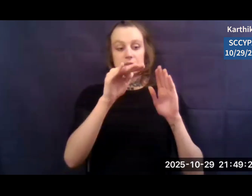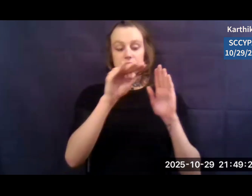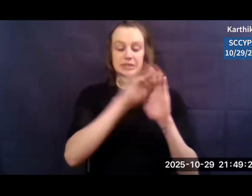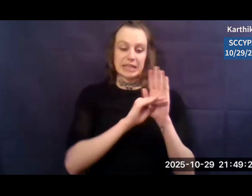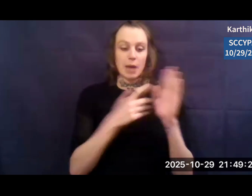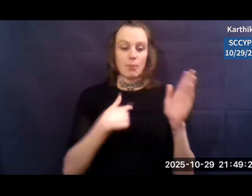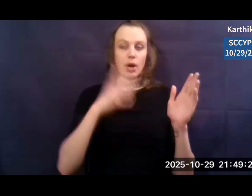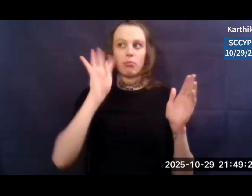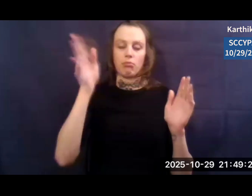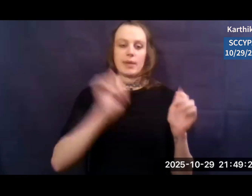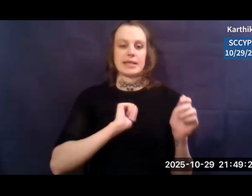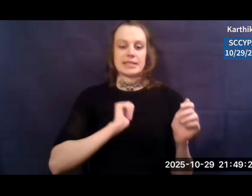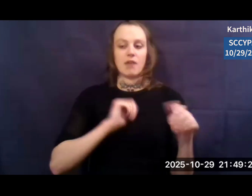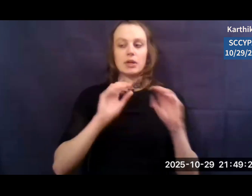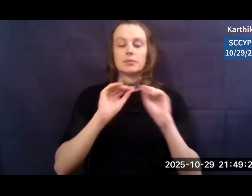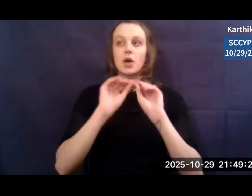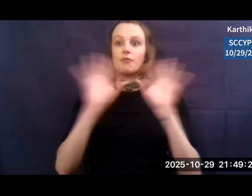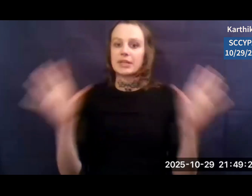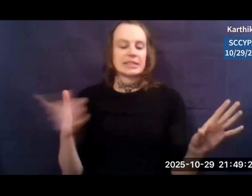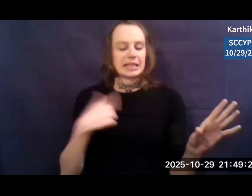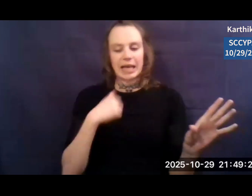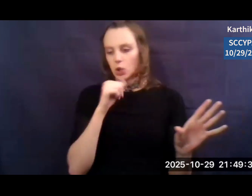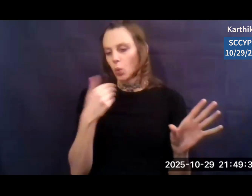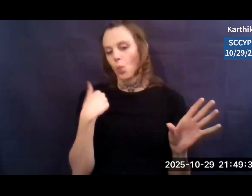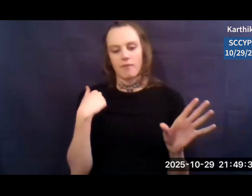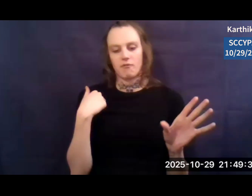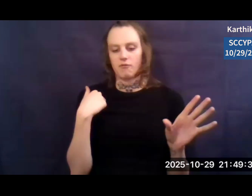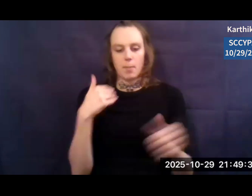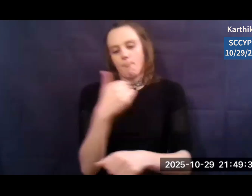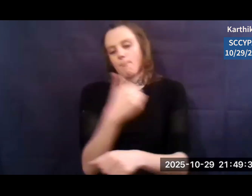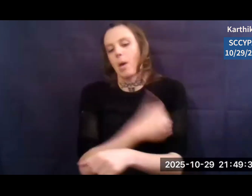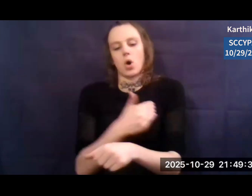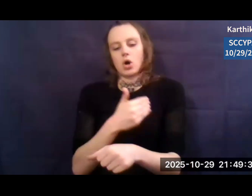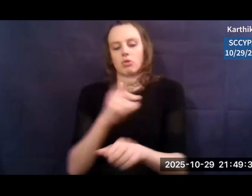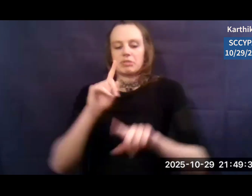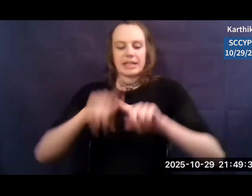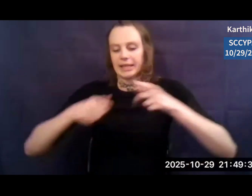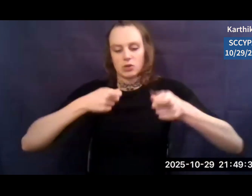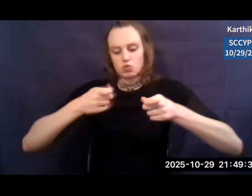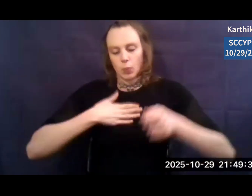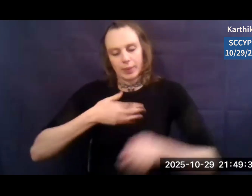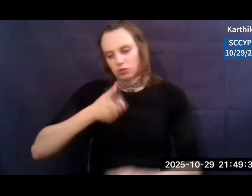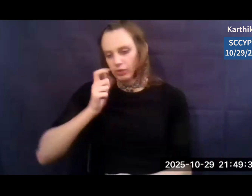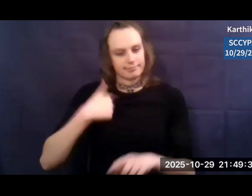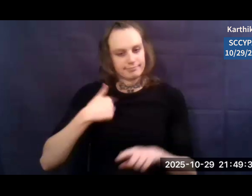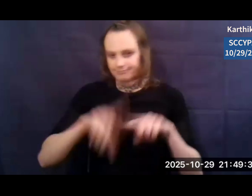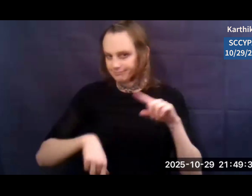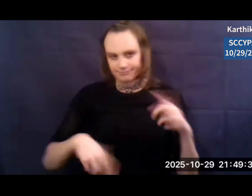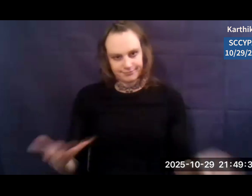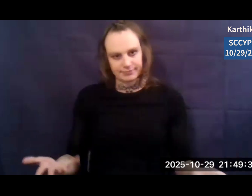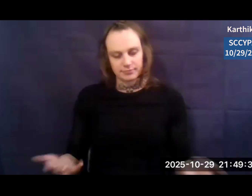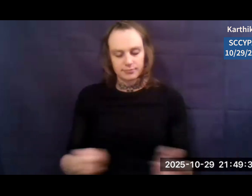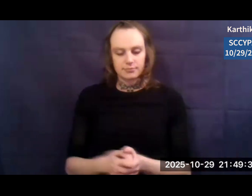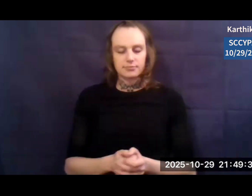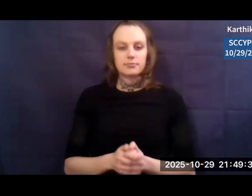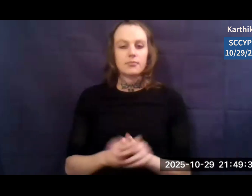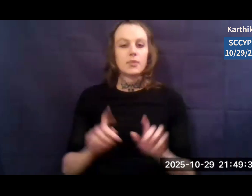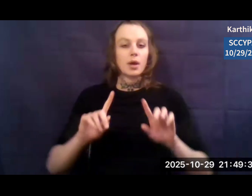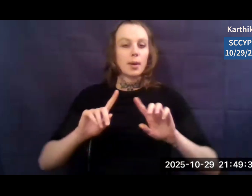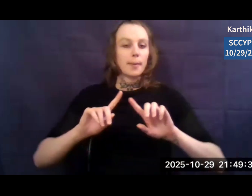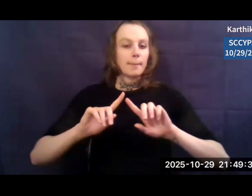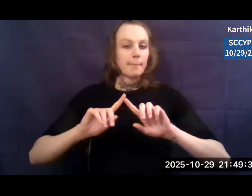like obviously, I don't have any power of choice in drinking, um, but I didn't